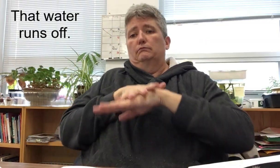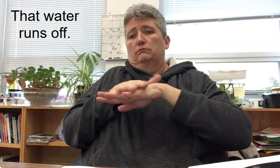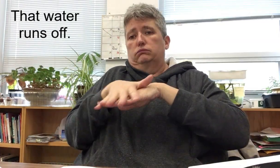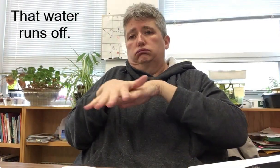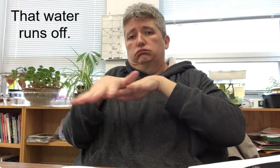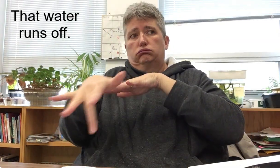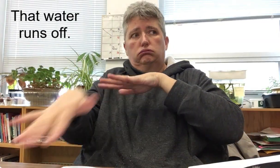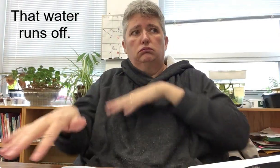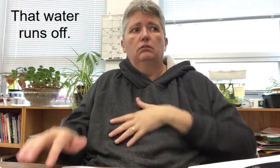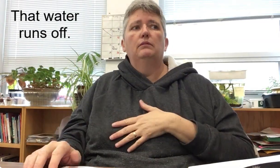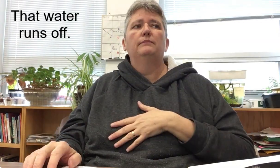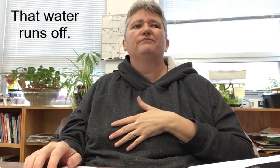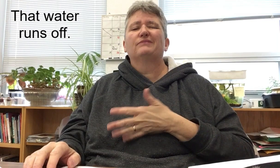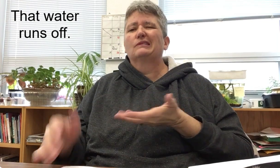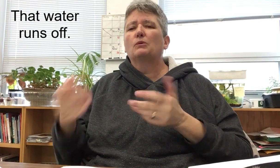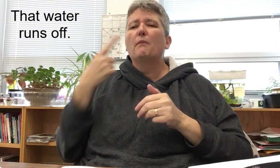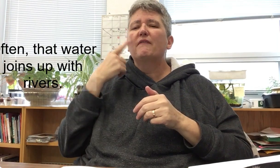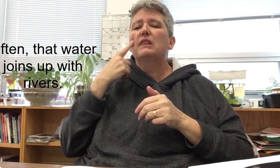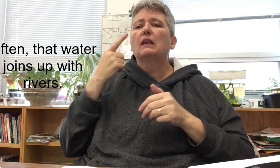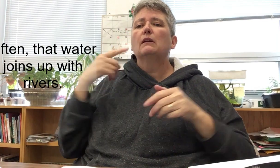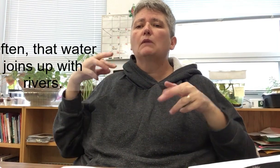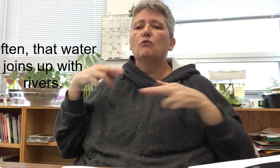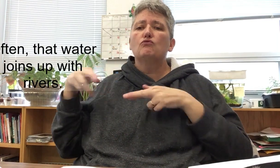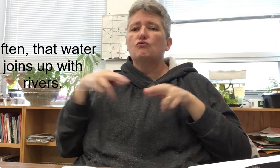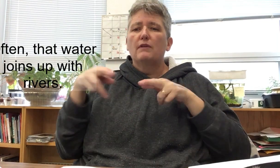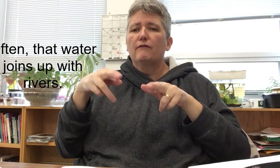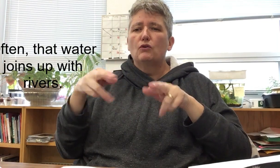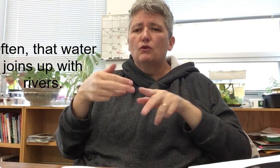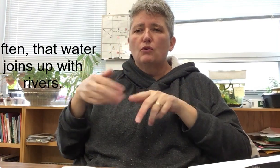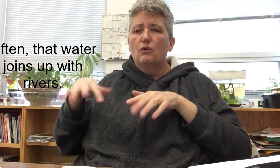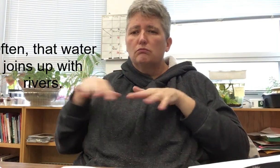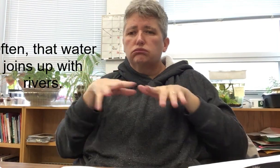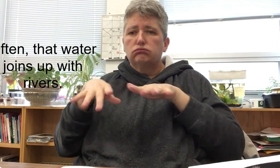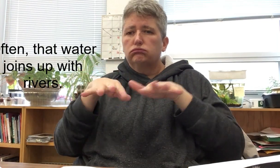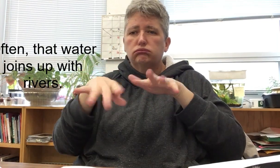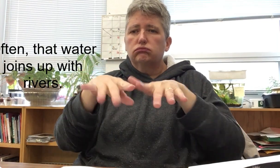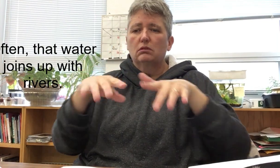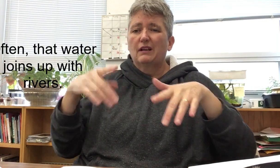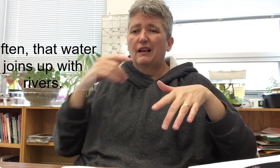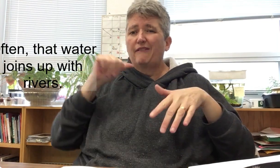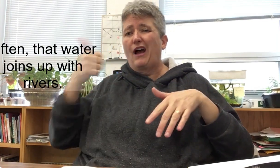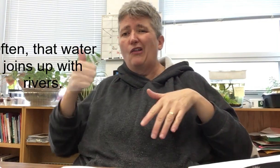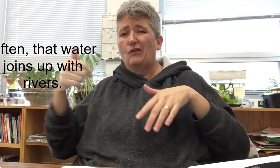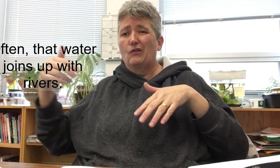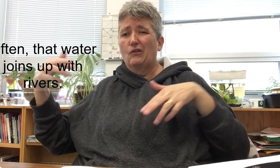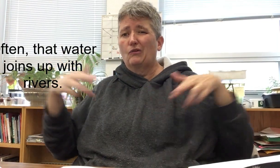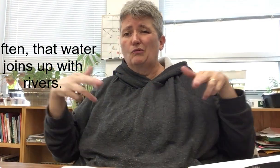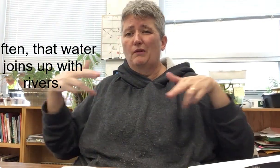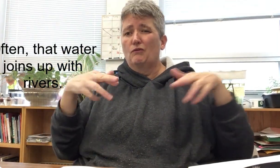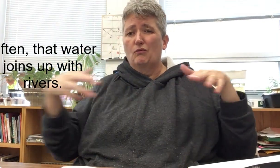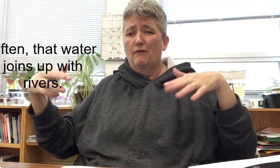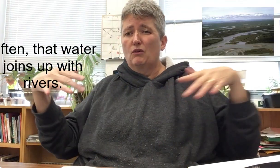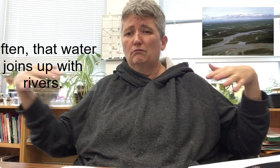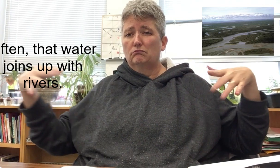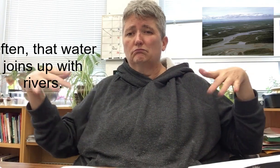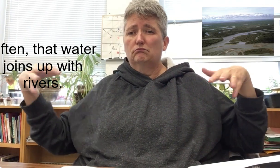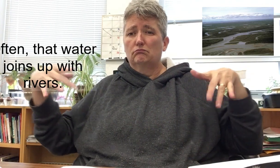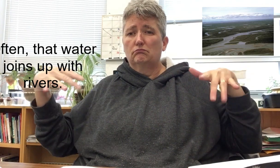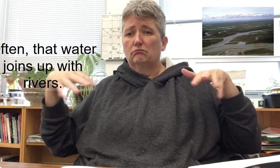So think of rivers. So here's a river, a large river, and then another river's coming in to join it, and those rivers are joining